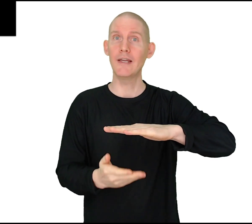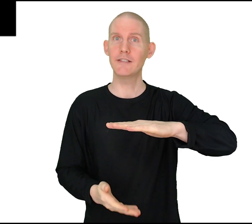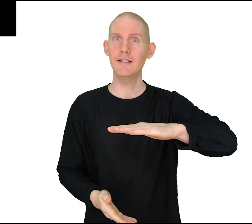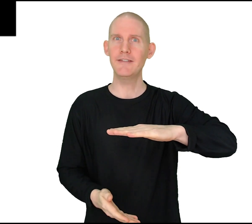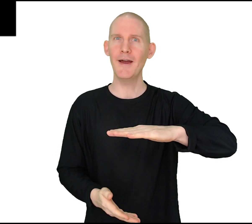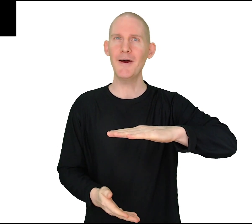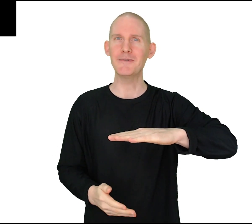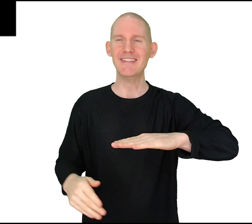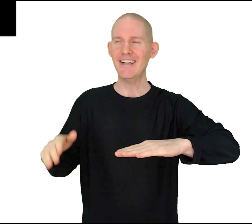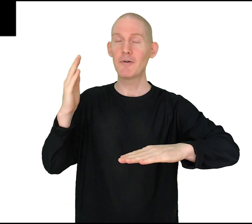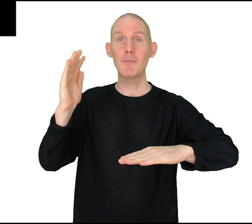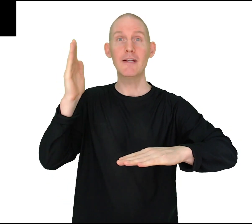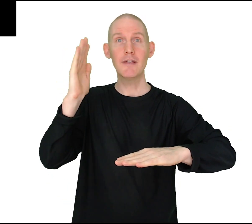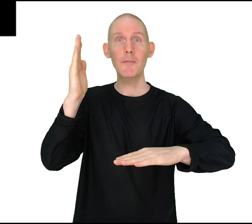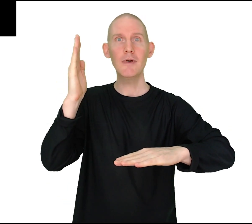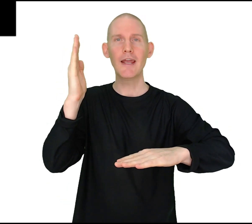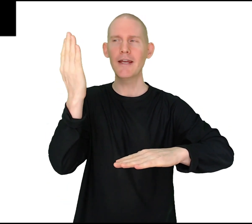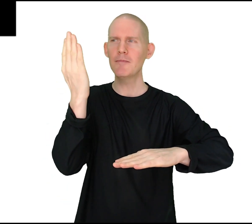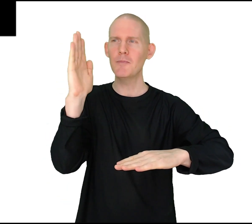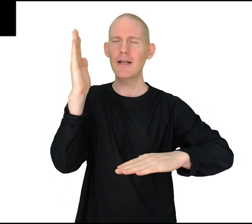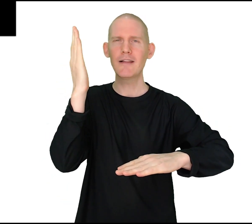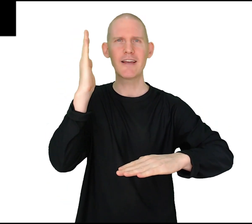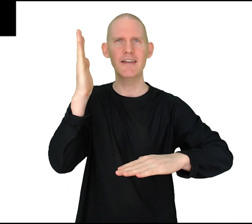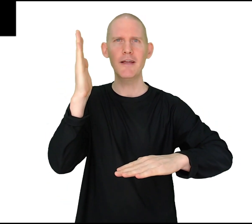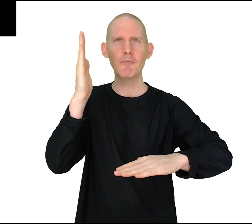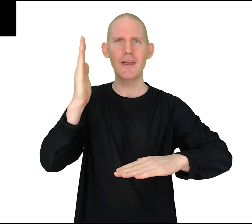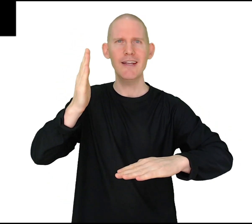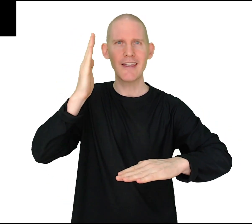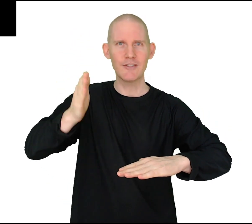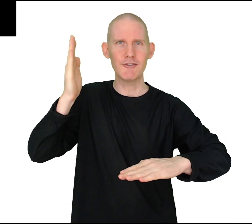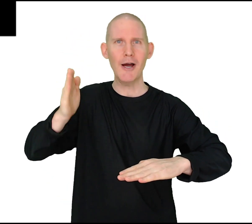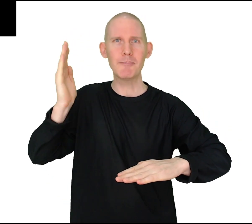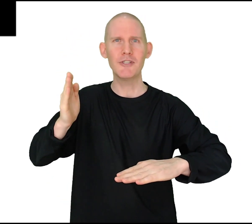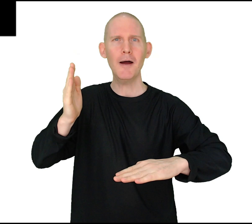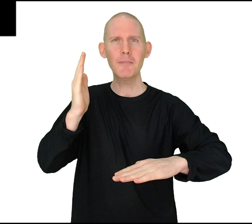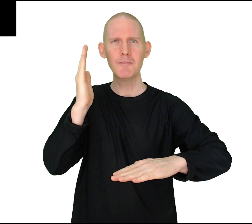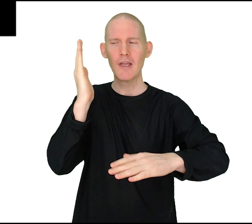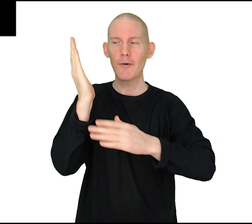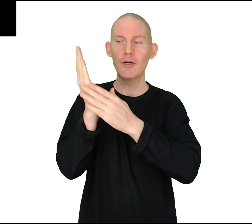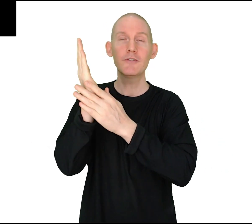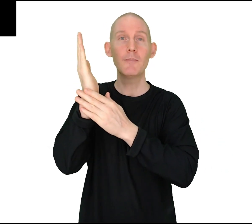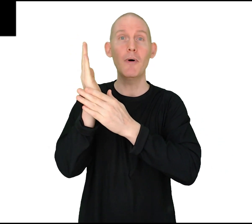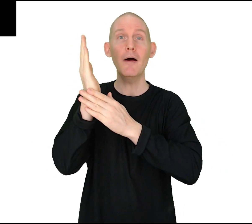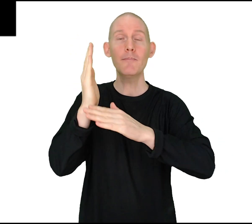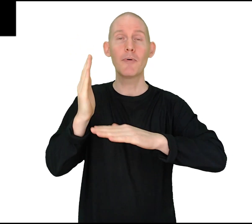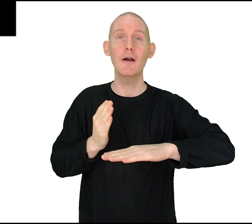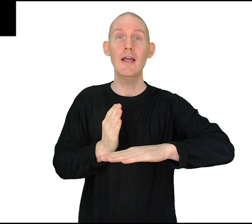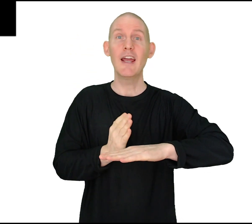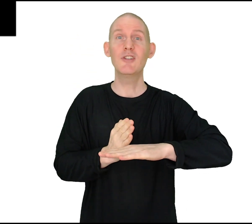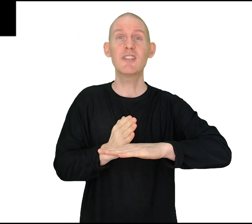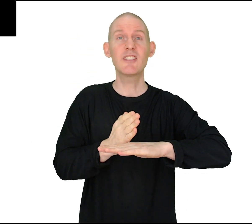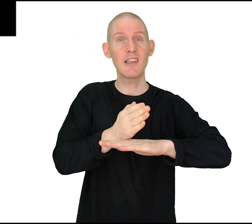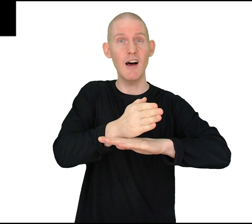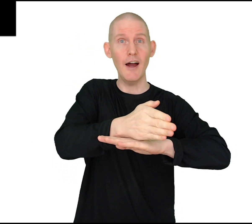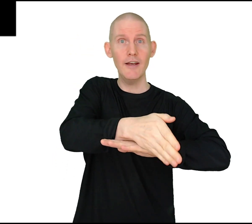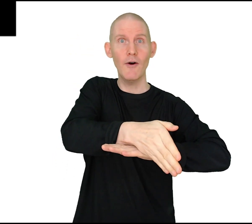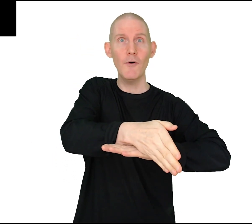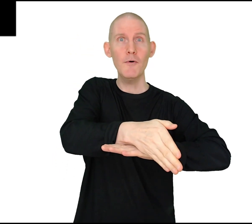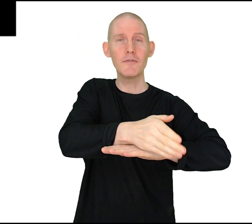facing down. With my dominant hand, I'm going to make like a knife blade, like chop, chop. We're going to use the bottom part and just slide over,